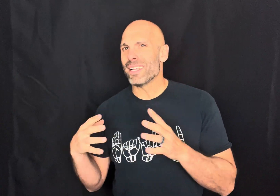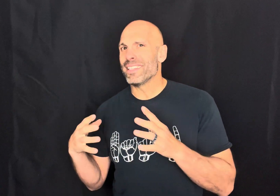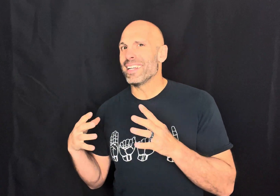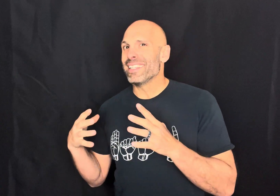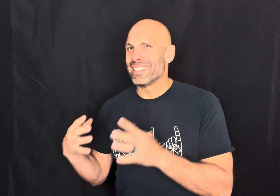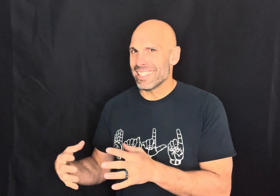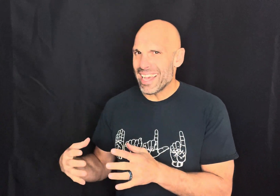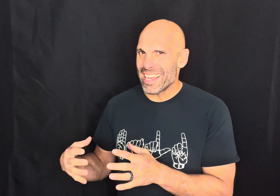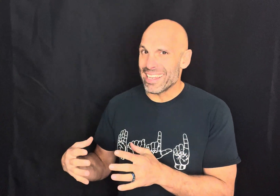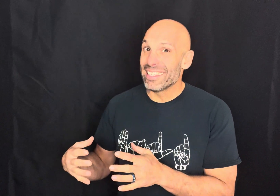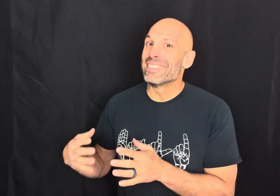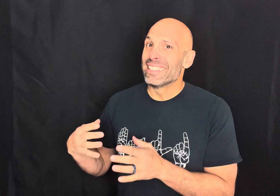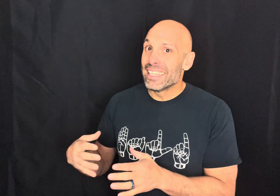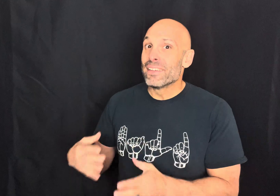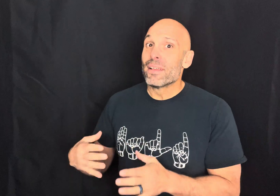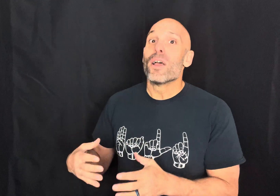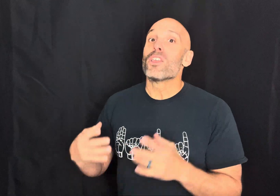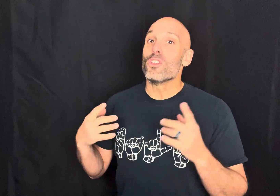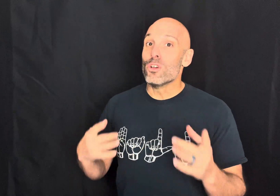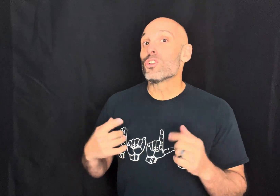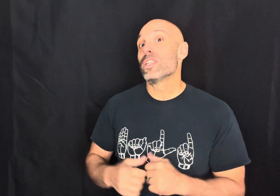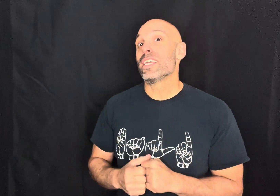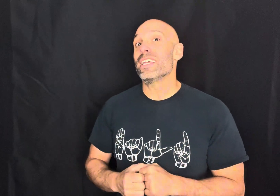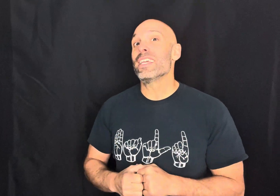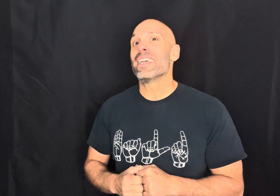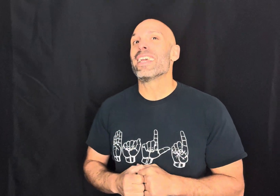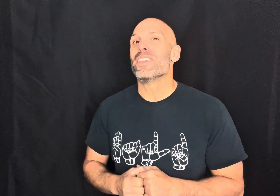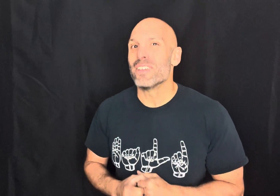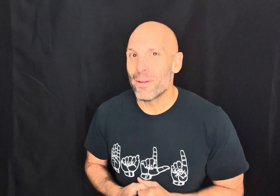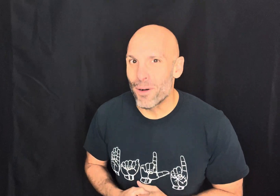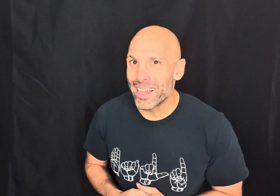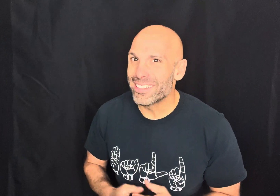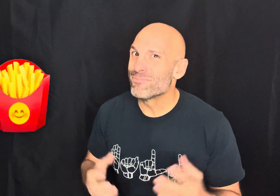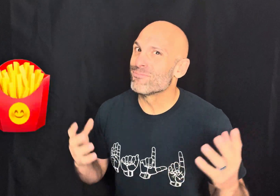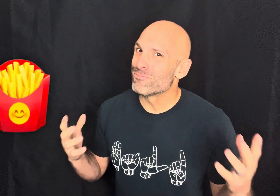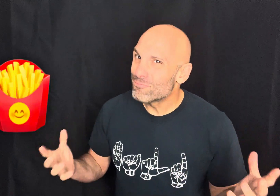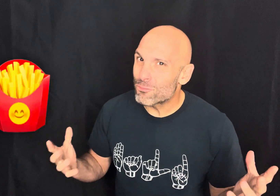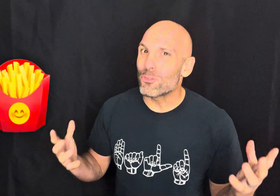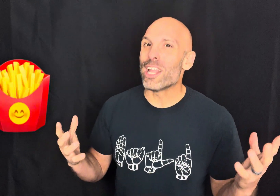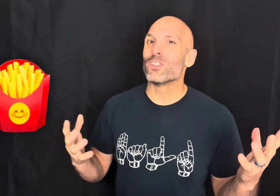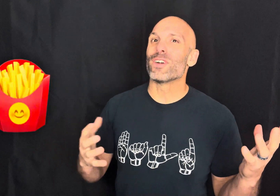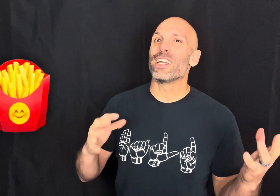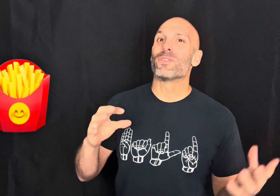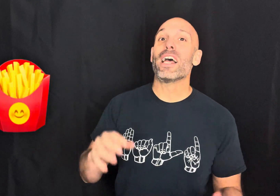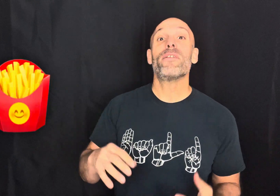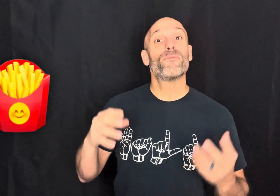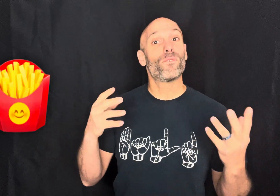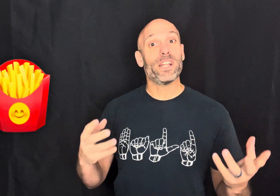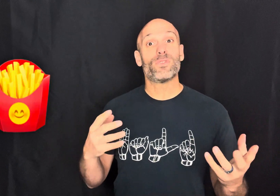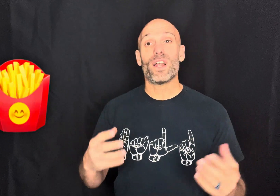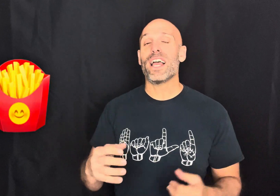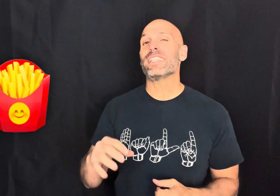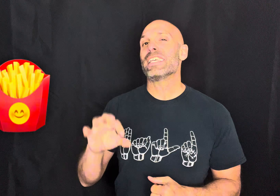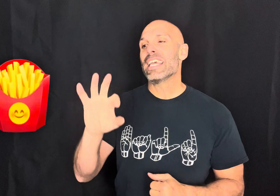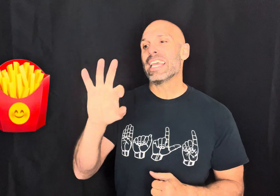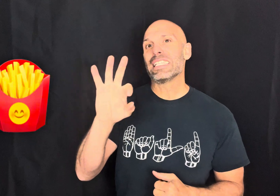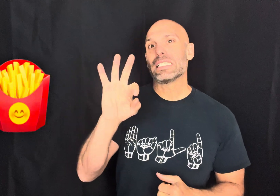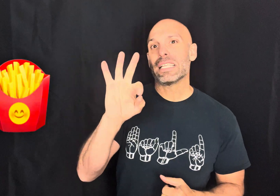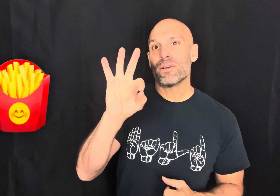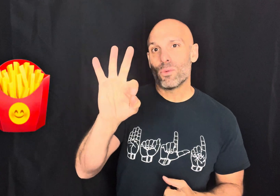the side? Usually you get what? French fries, right? French fries is with